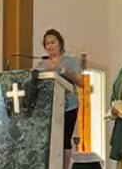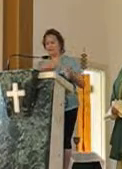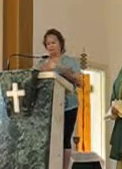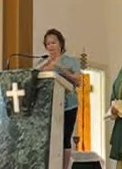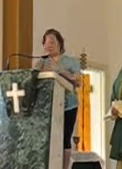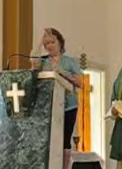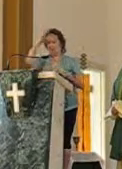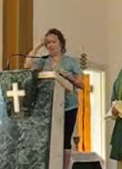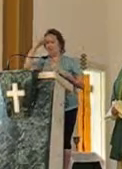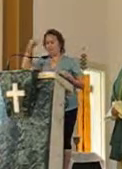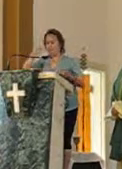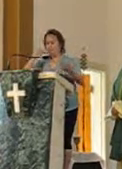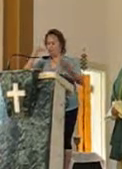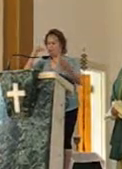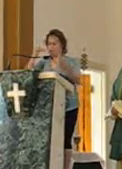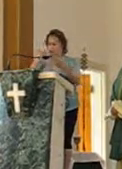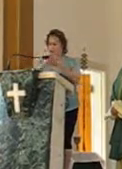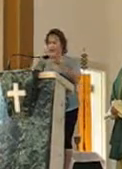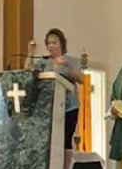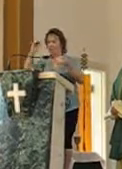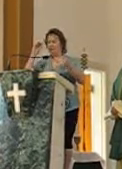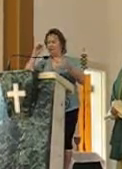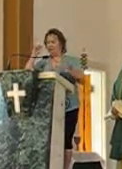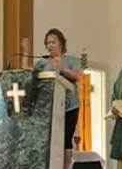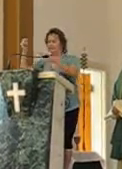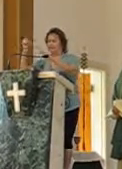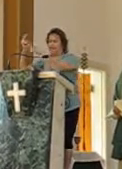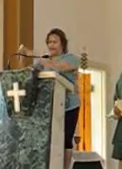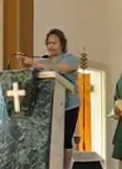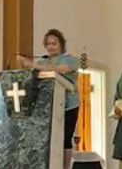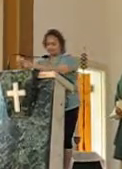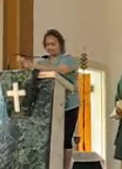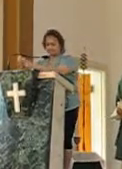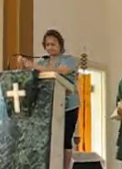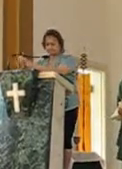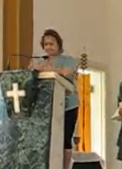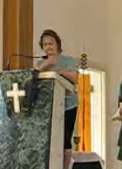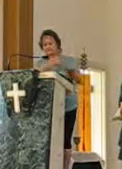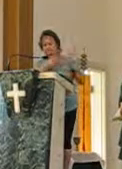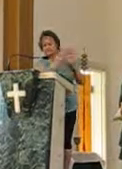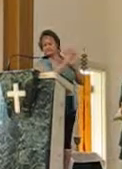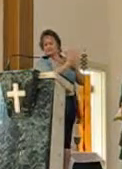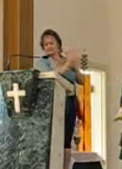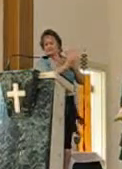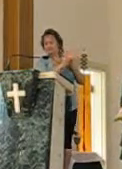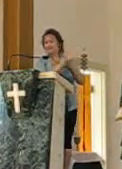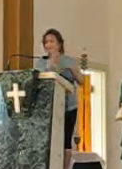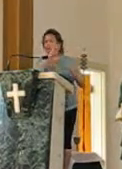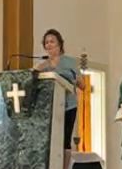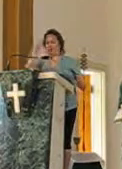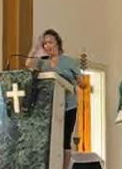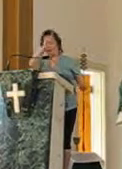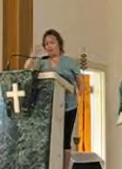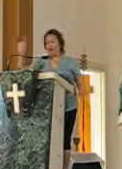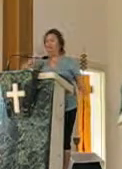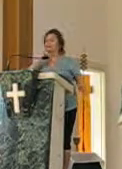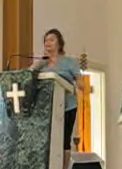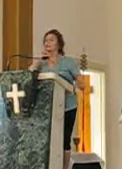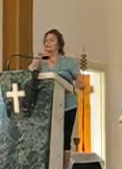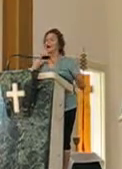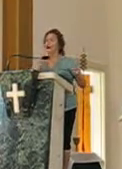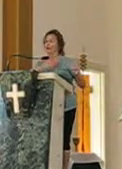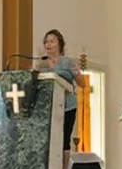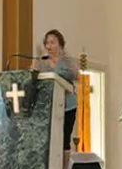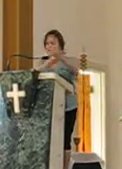to my soul for the grip of his hand. Praise God. The